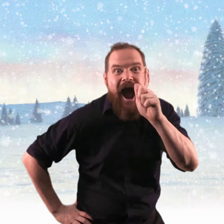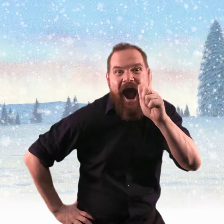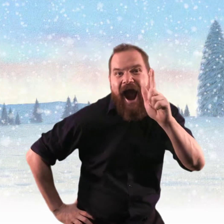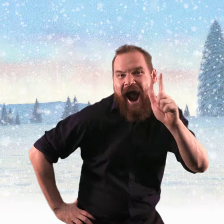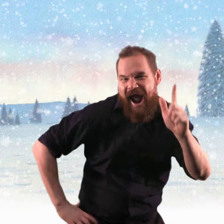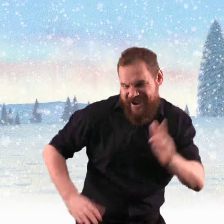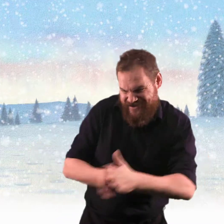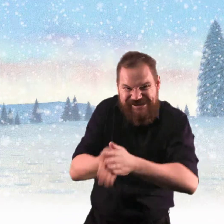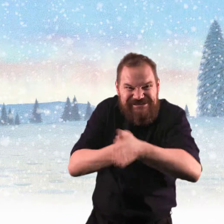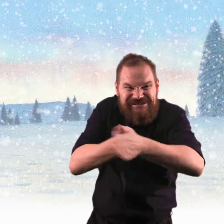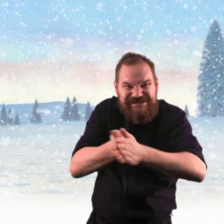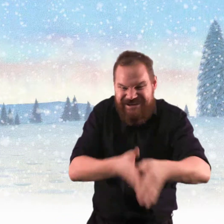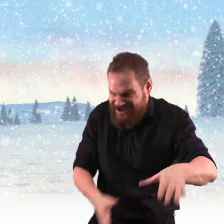building again.